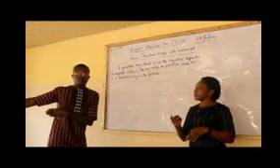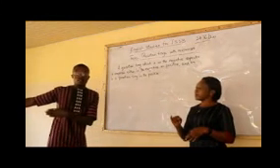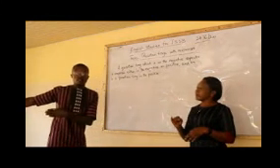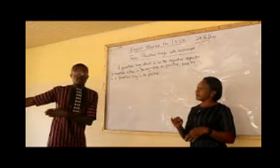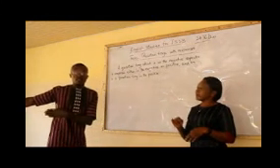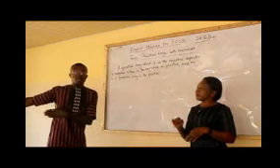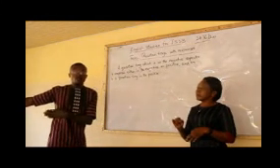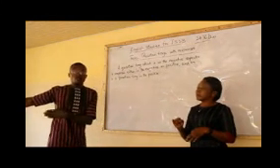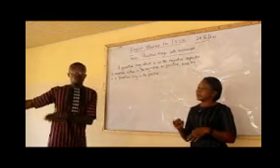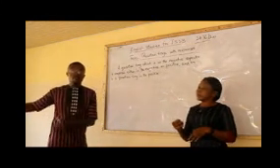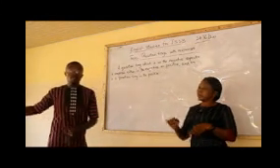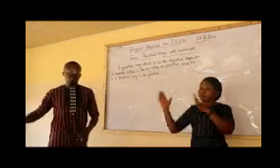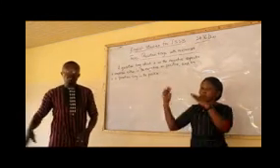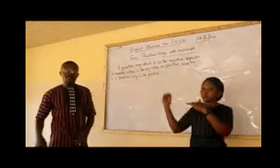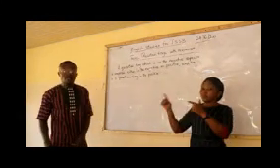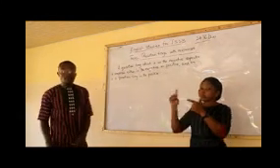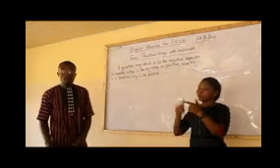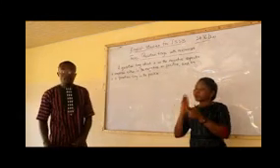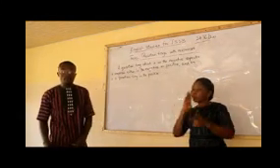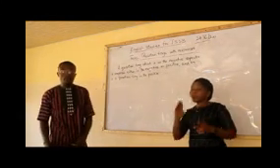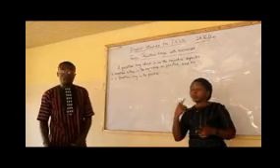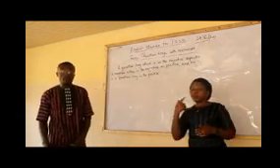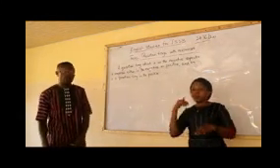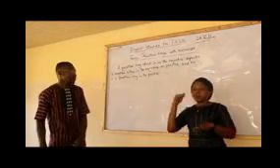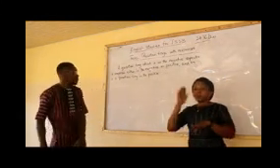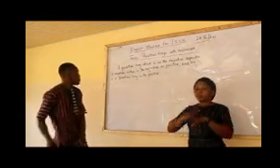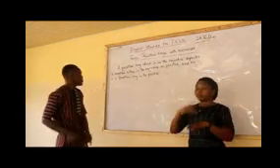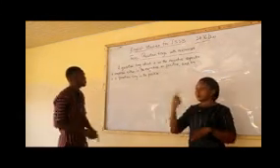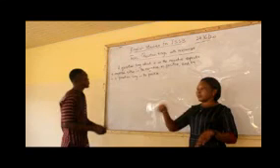phrase that completes the answer.